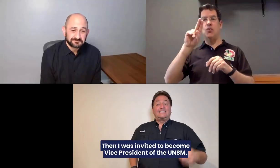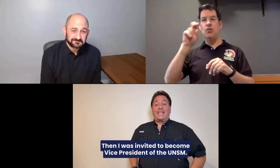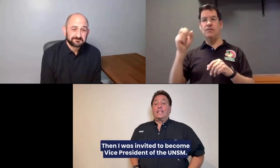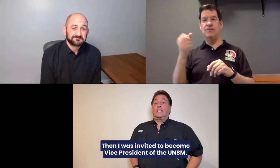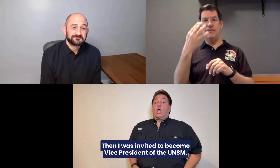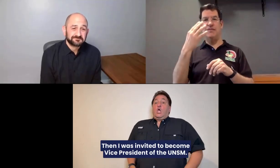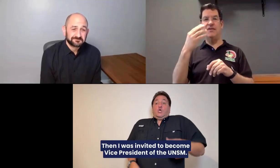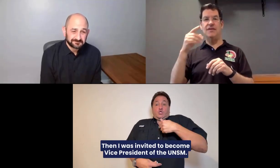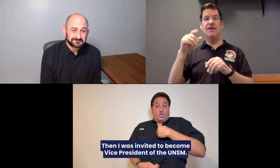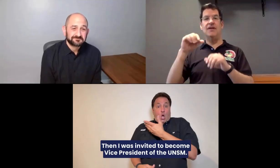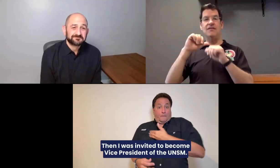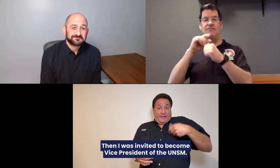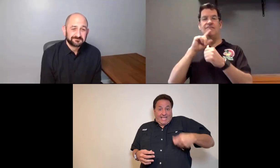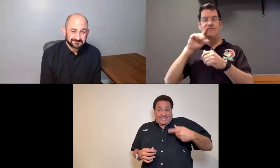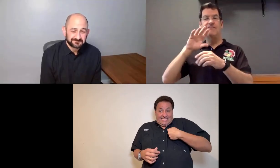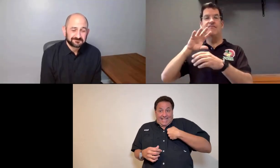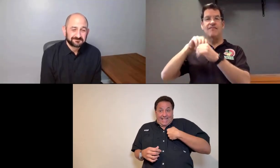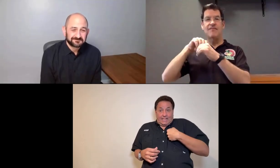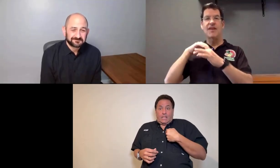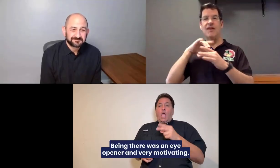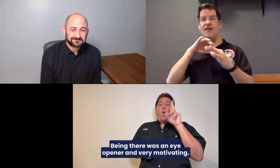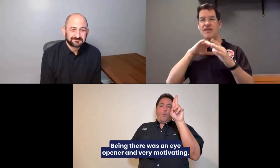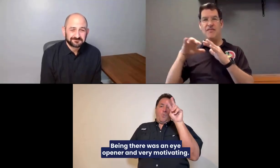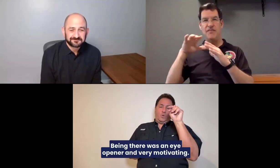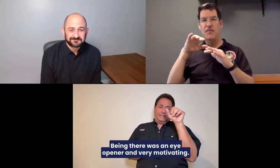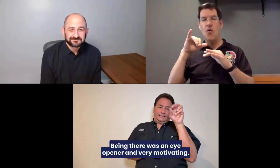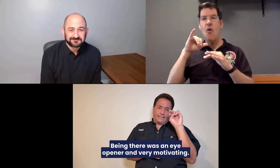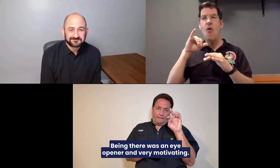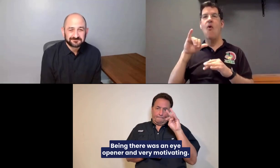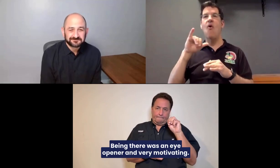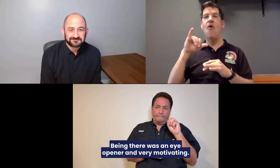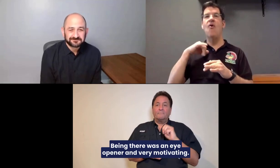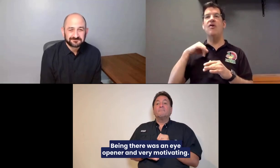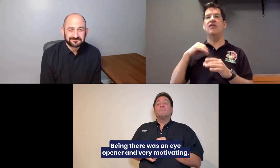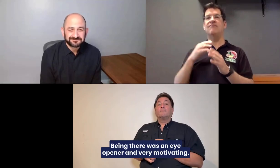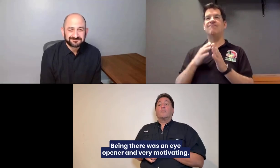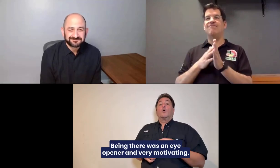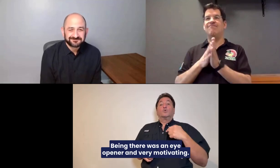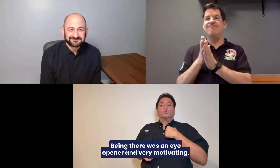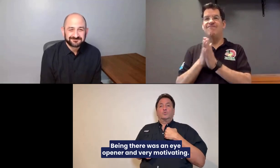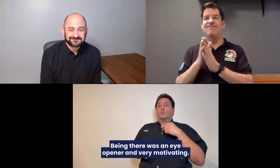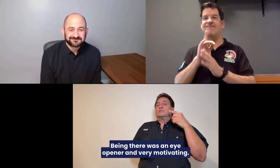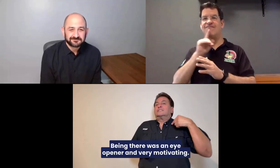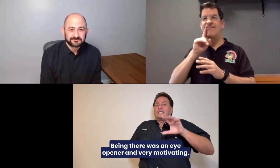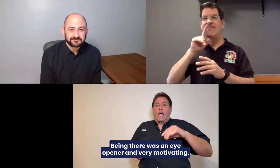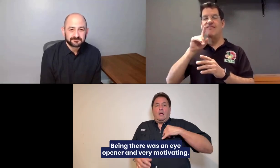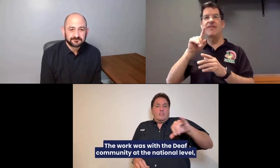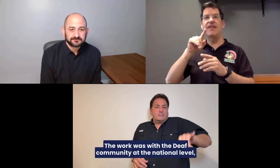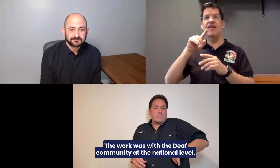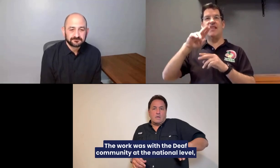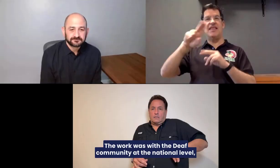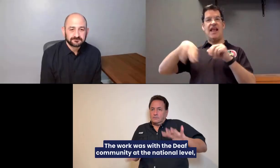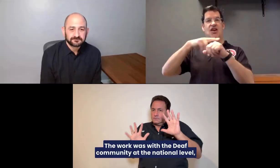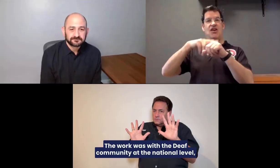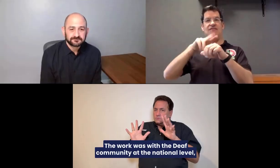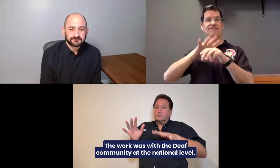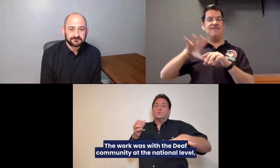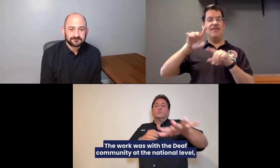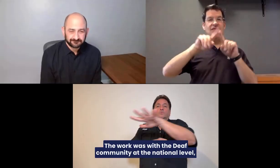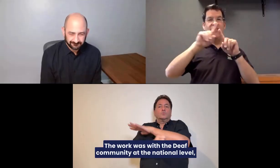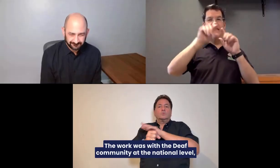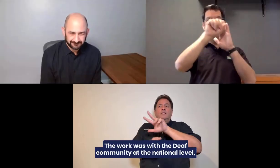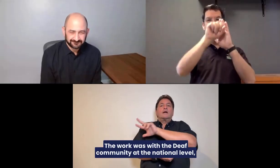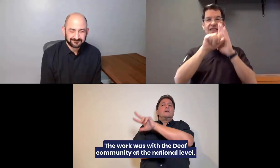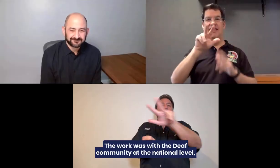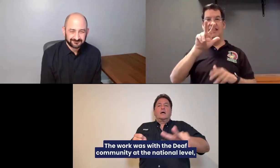president of the UNSM. Being there was an eye-opener and very motivating. The work was with the